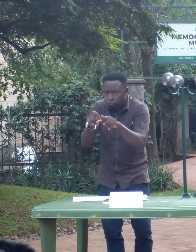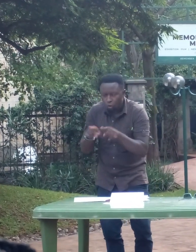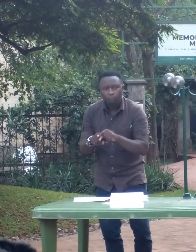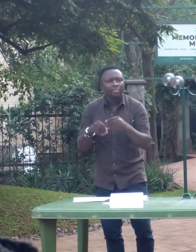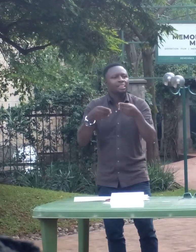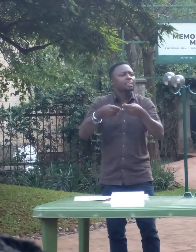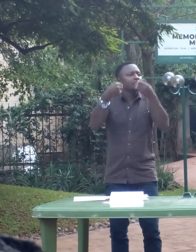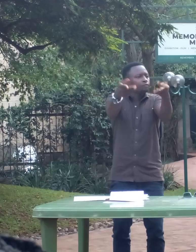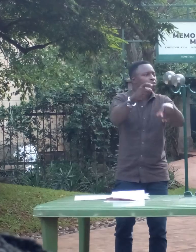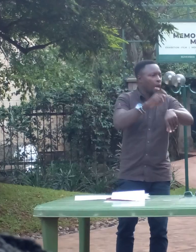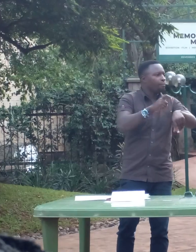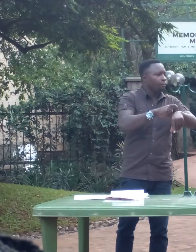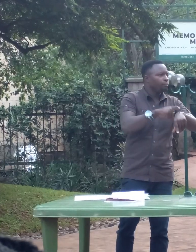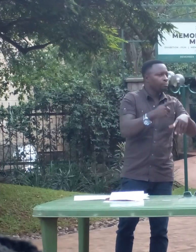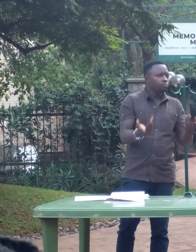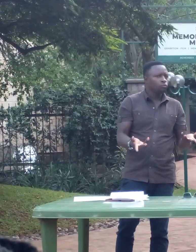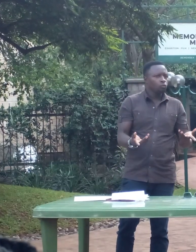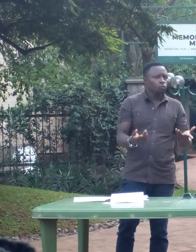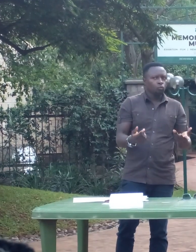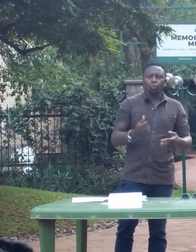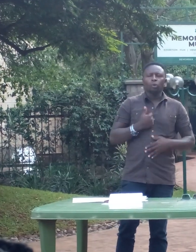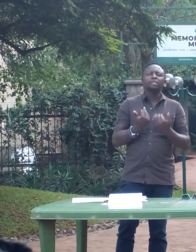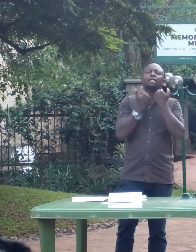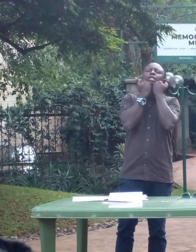at a central place, so that we can give time.